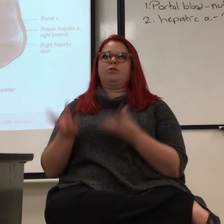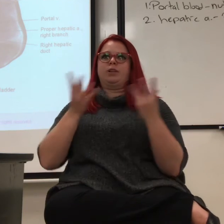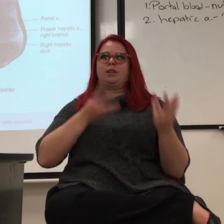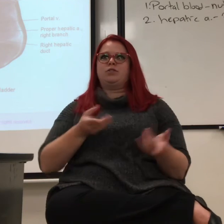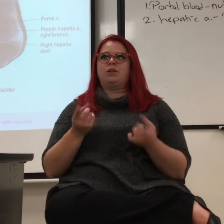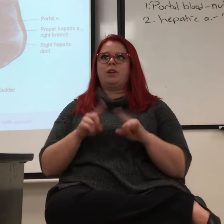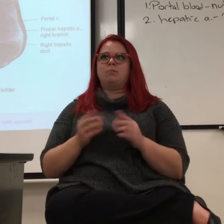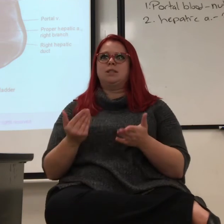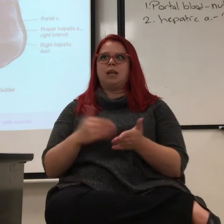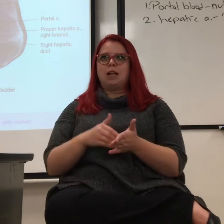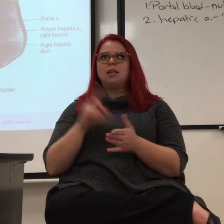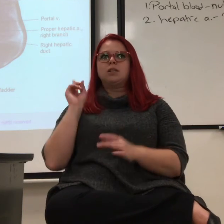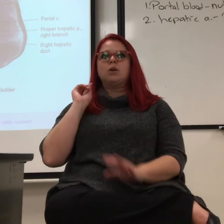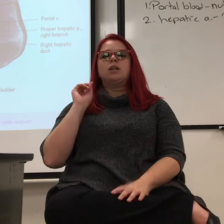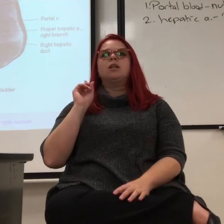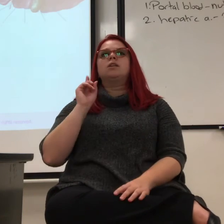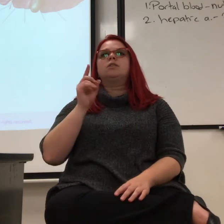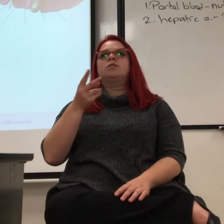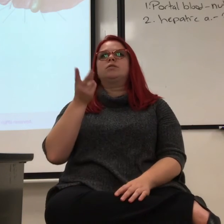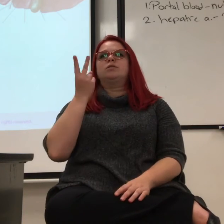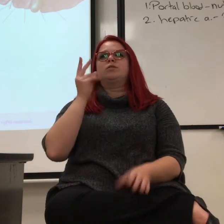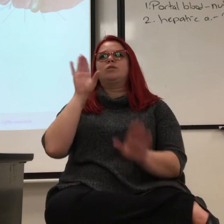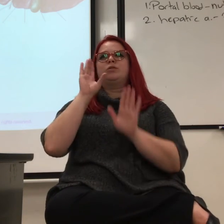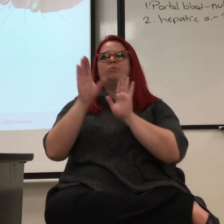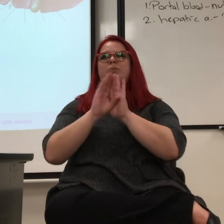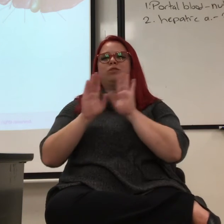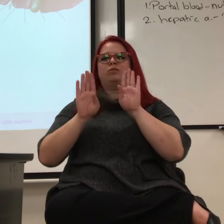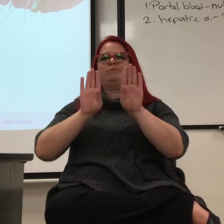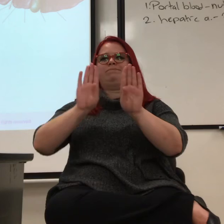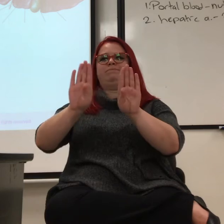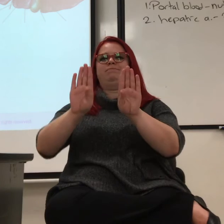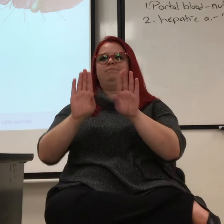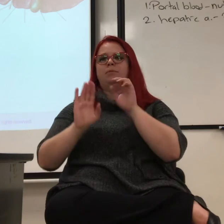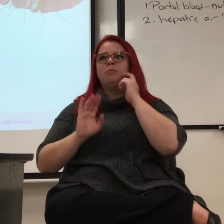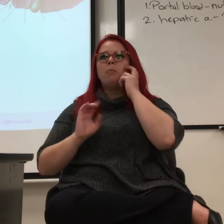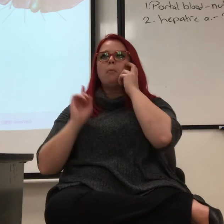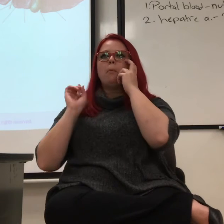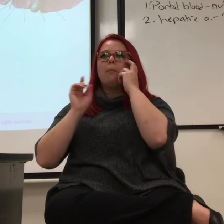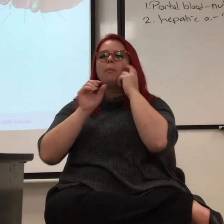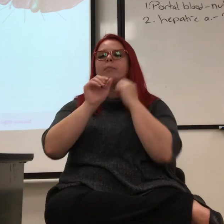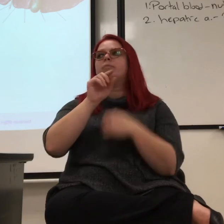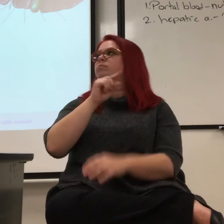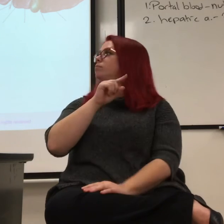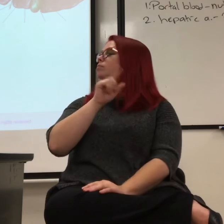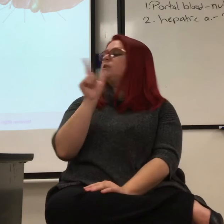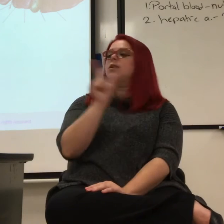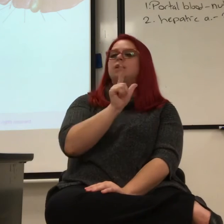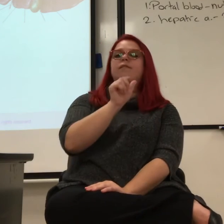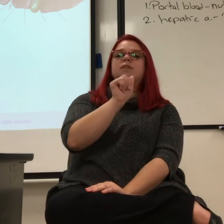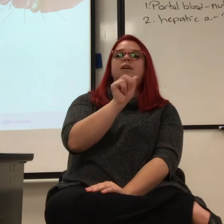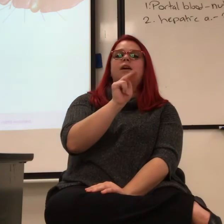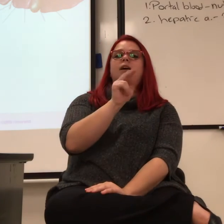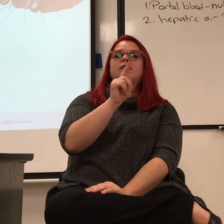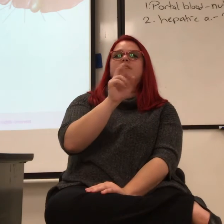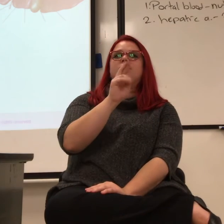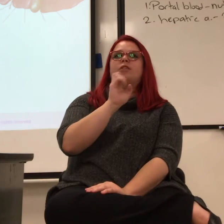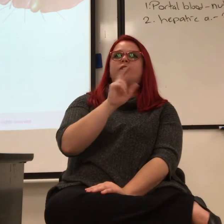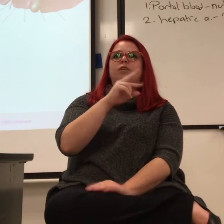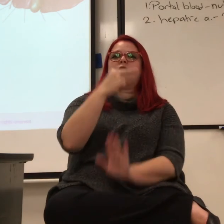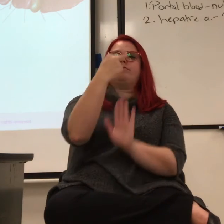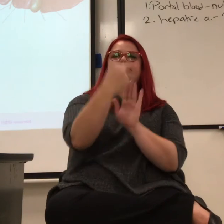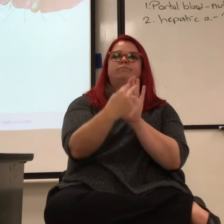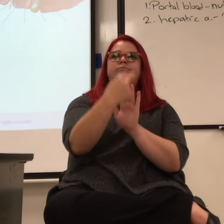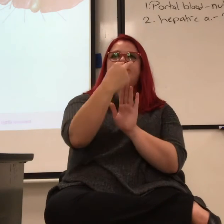Here are the two pictures we've been looking at side by side here. This is the anterior view on the left. On the right is